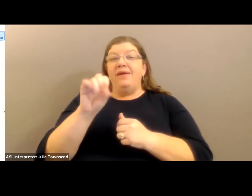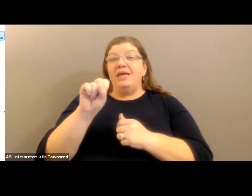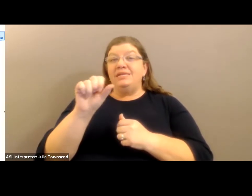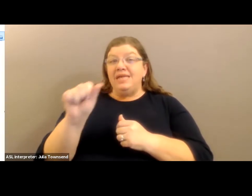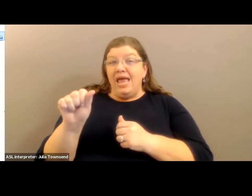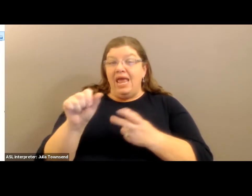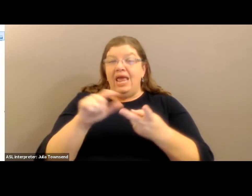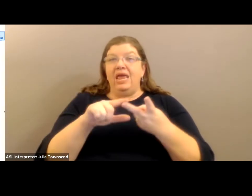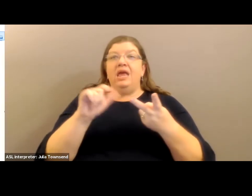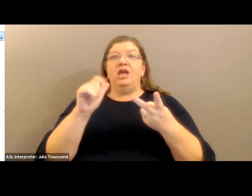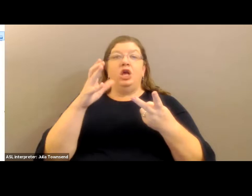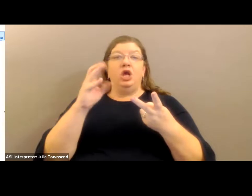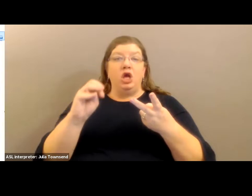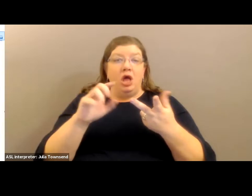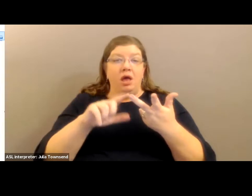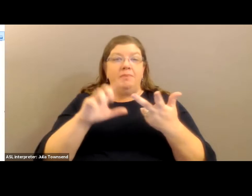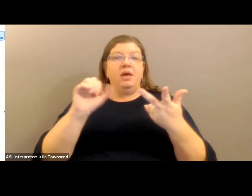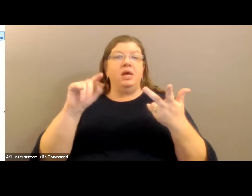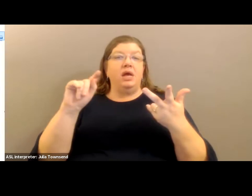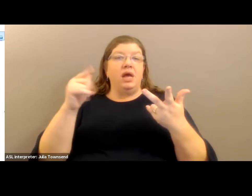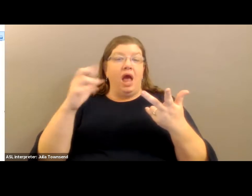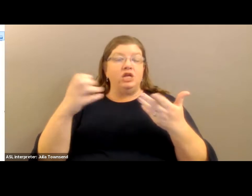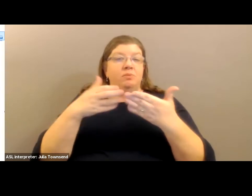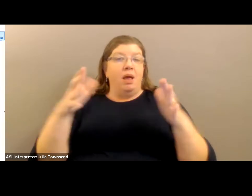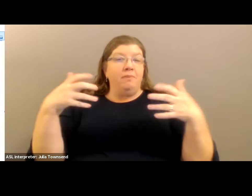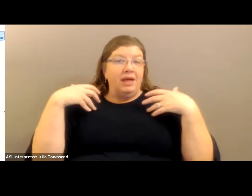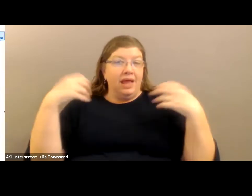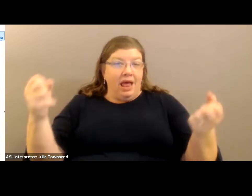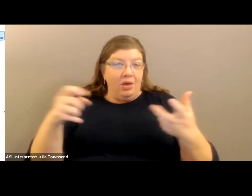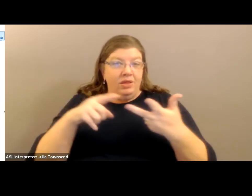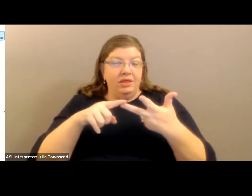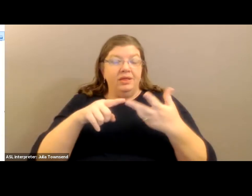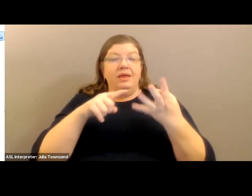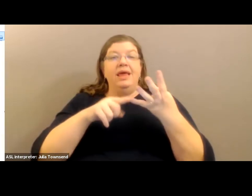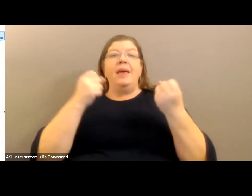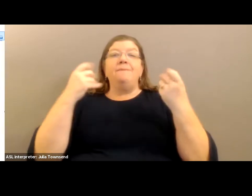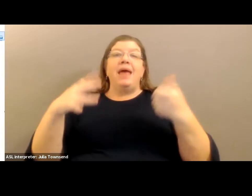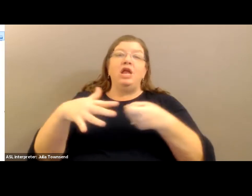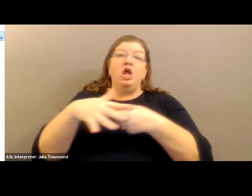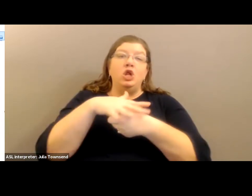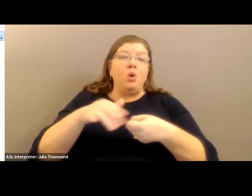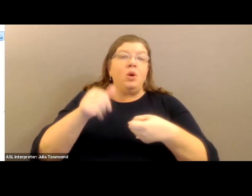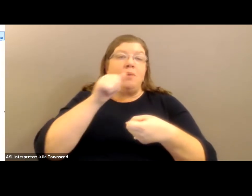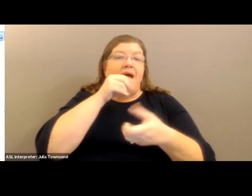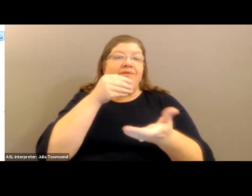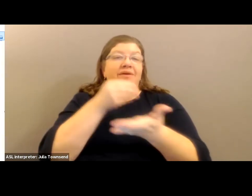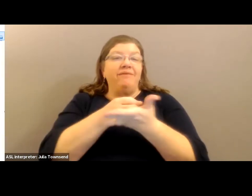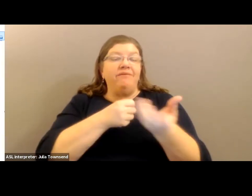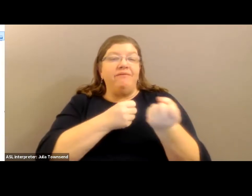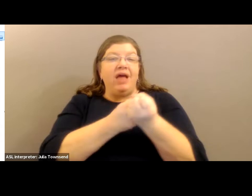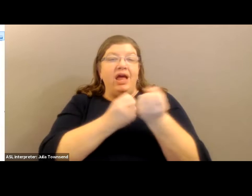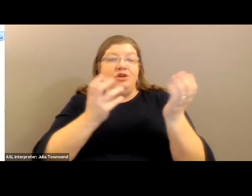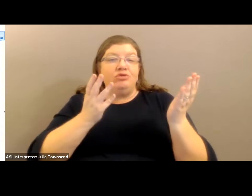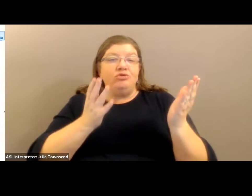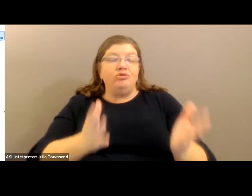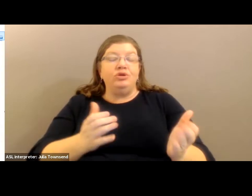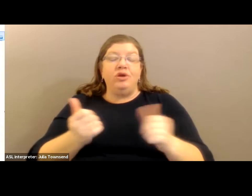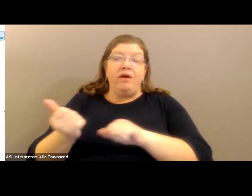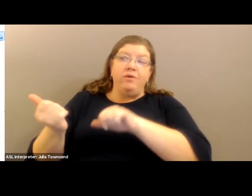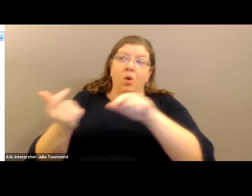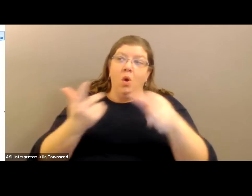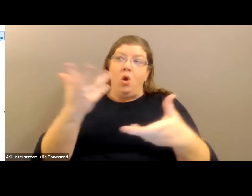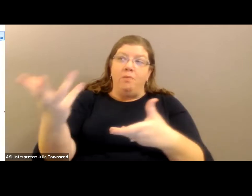CALM, Cottage Public Health, and many local private funders have been all